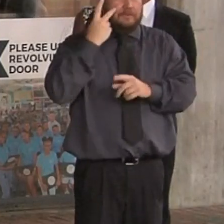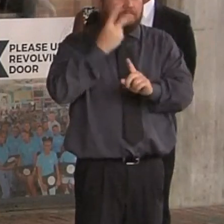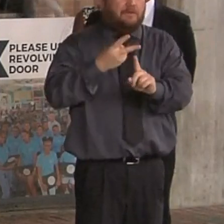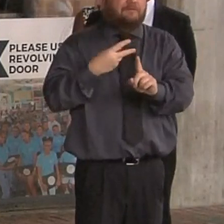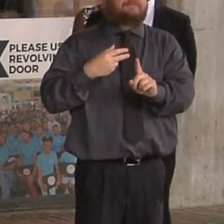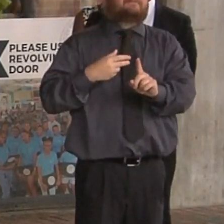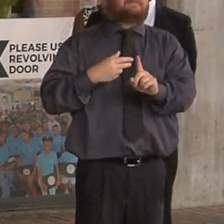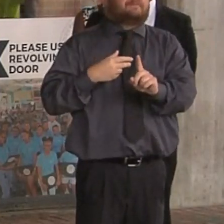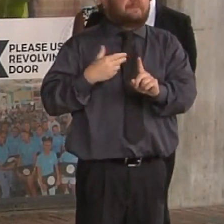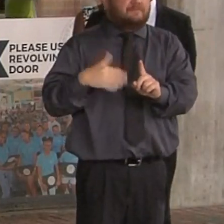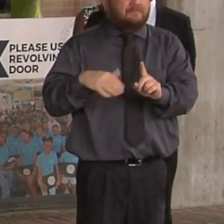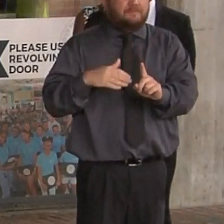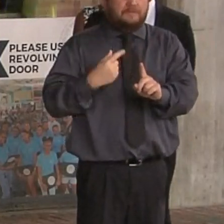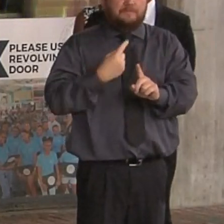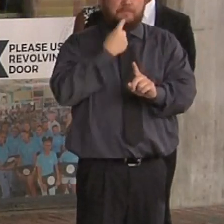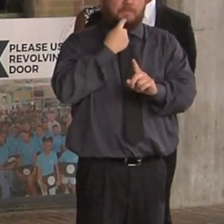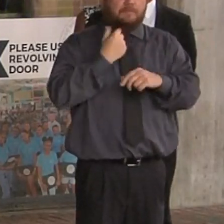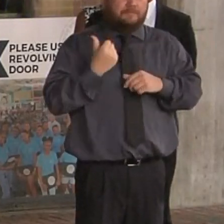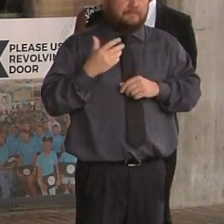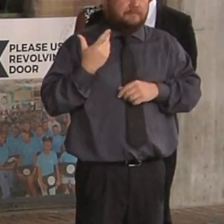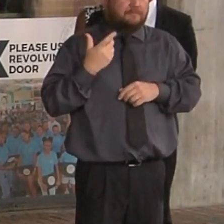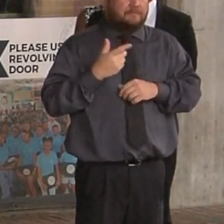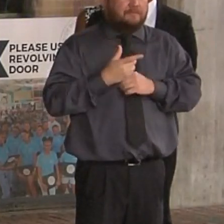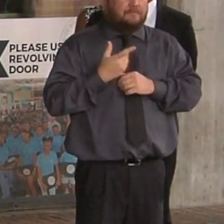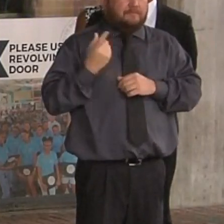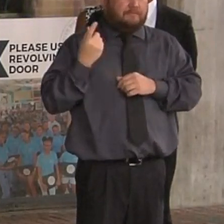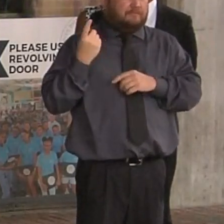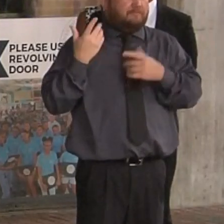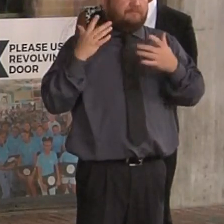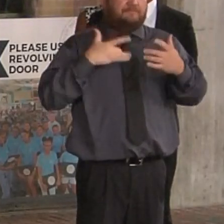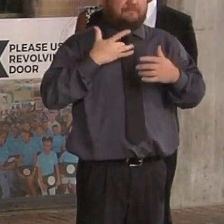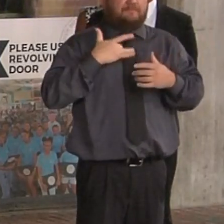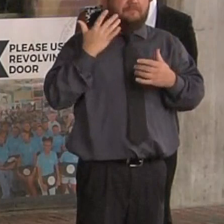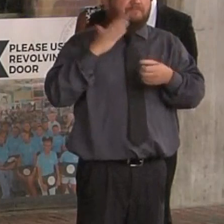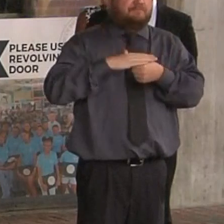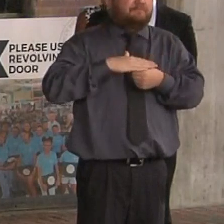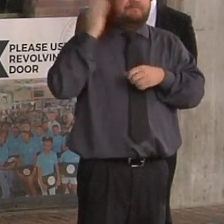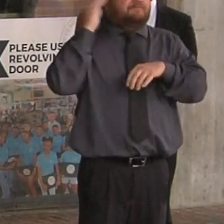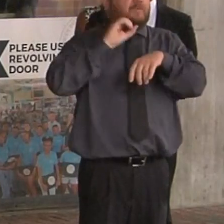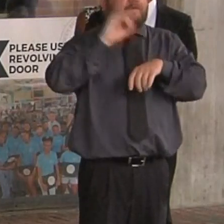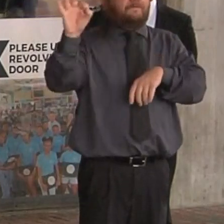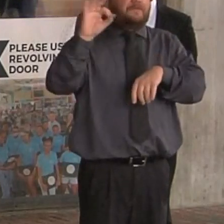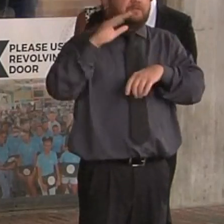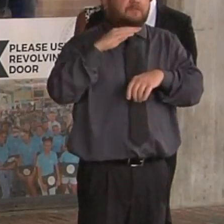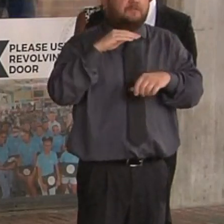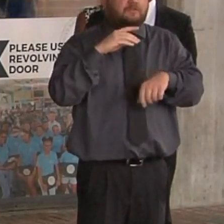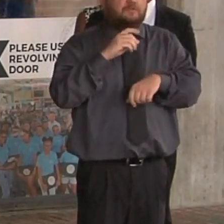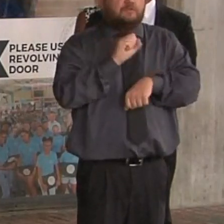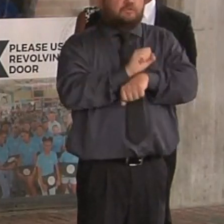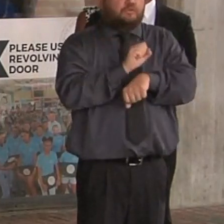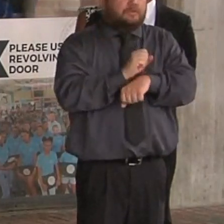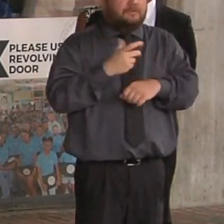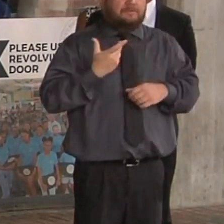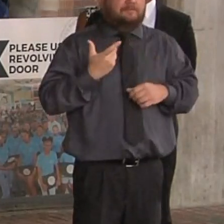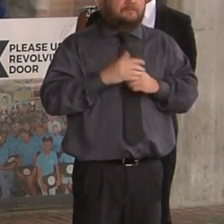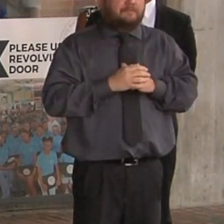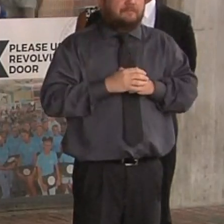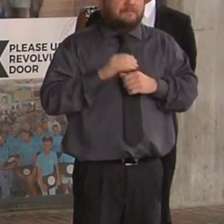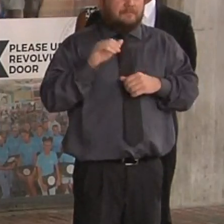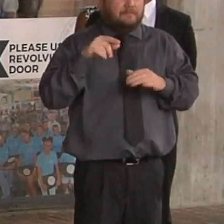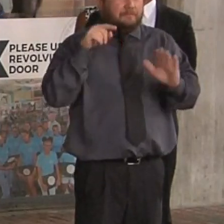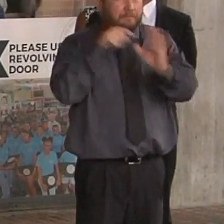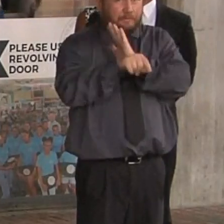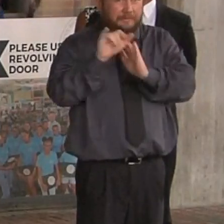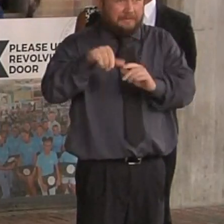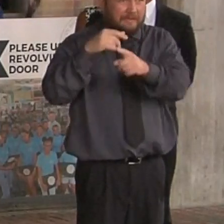that that cowardly murder will not happen here in Boston. So even though we had